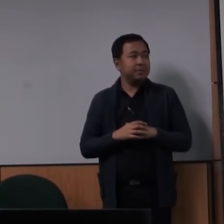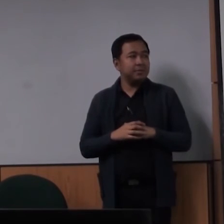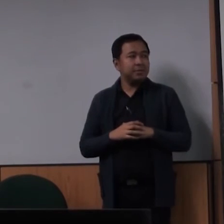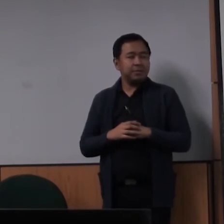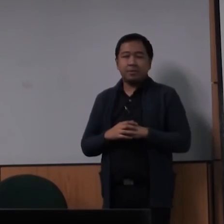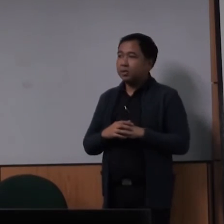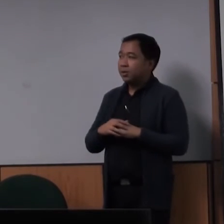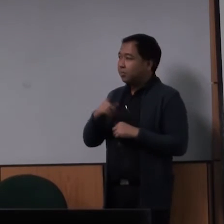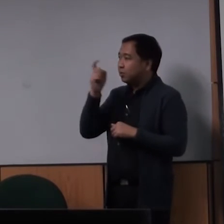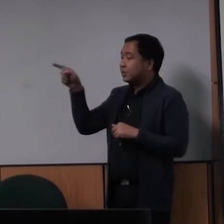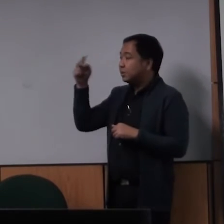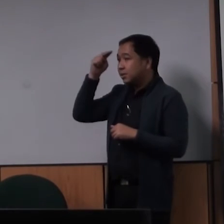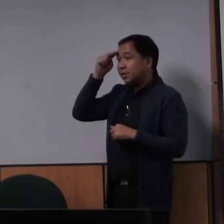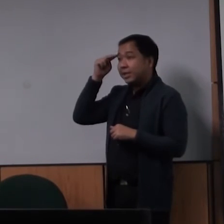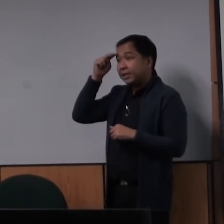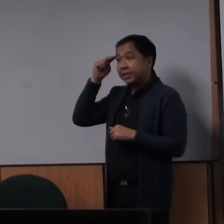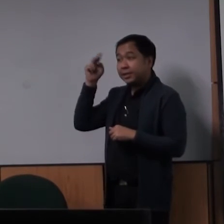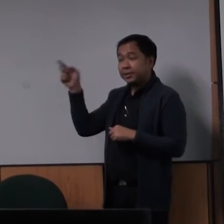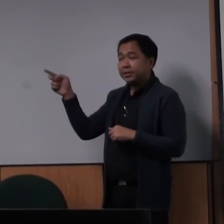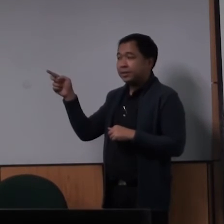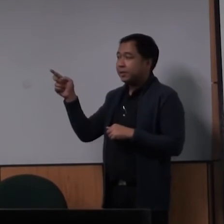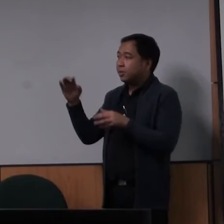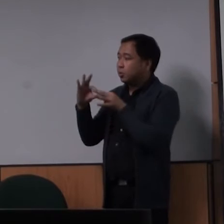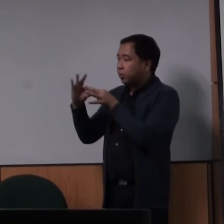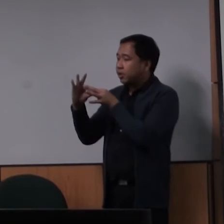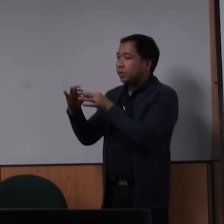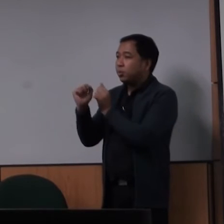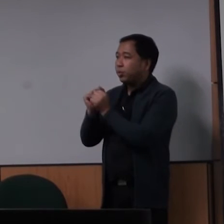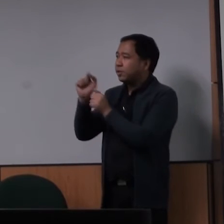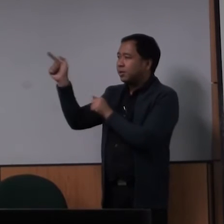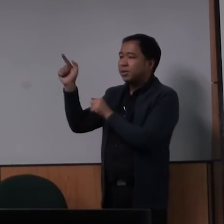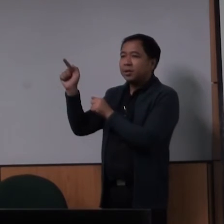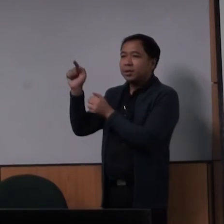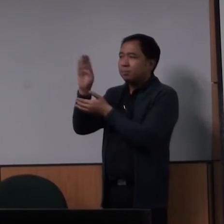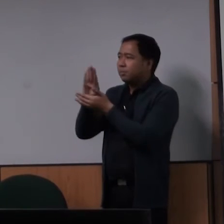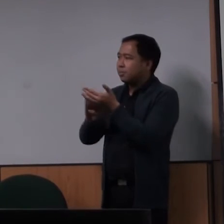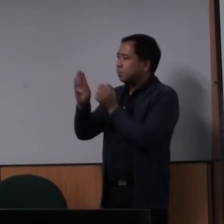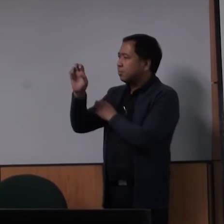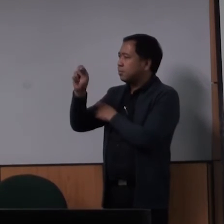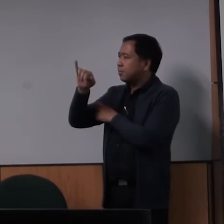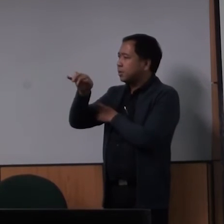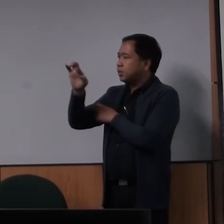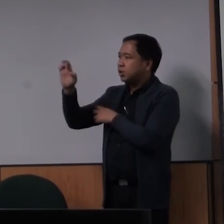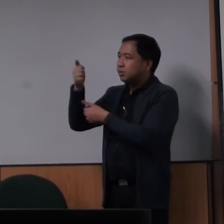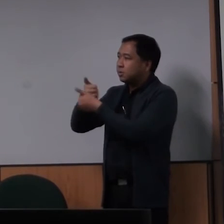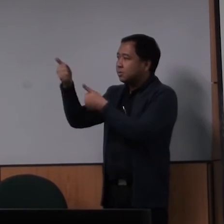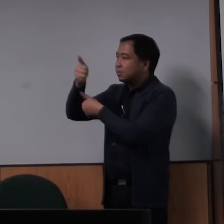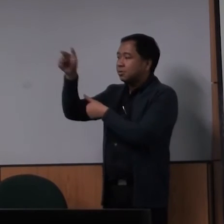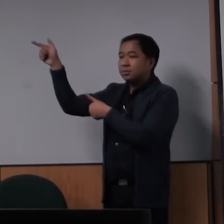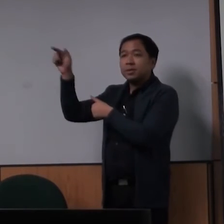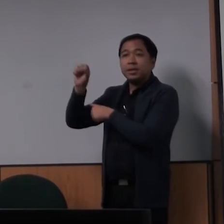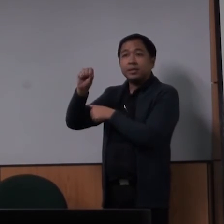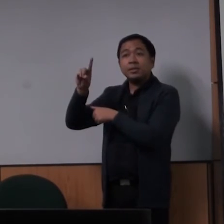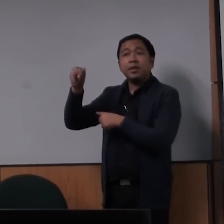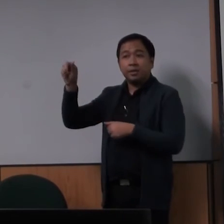of Mann-Whitney, who coordinated to Sir Benji, head of So there's a group of